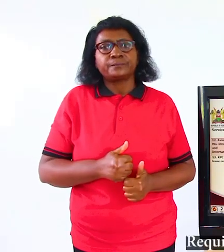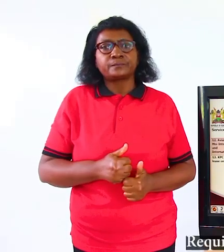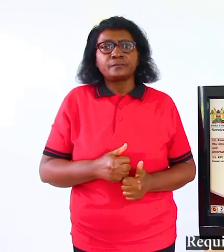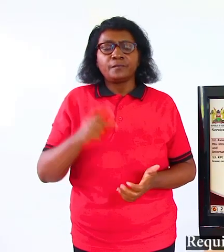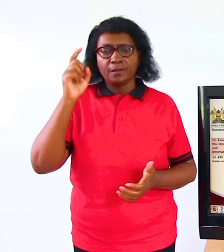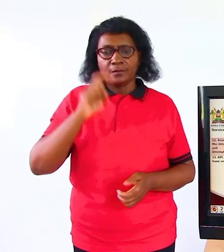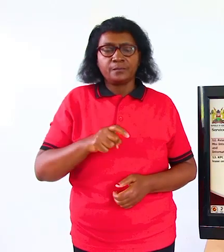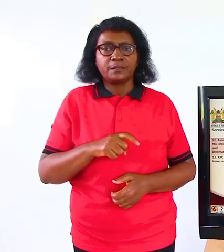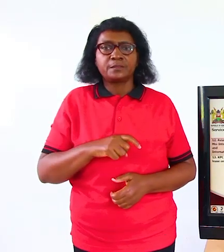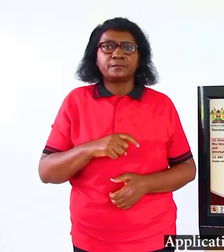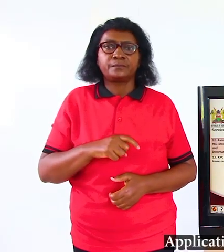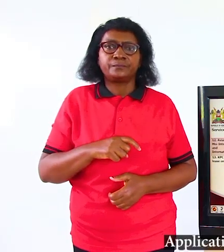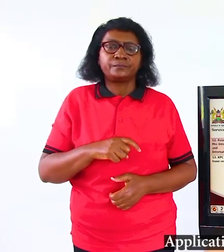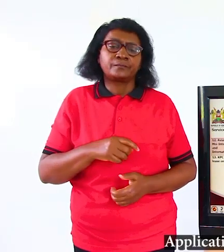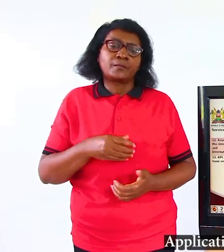Requirements: application letter,